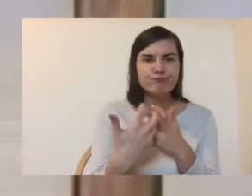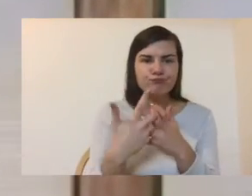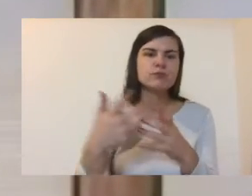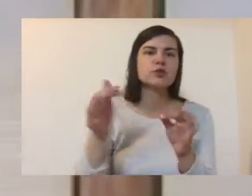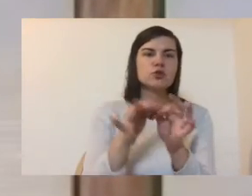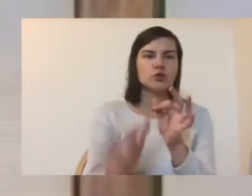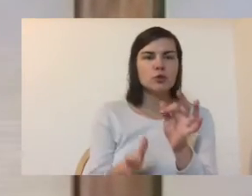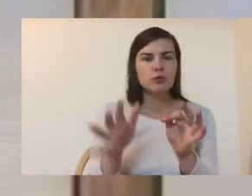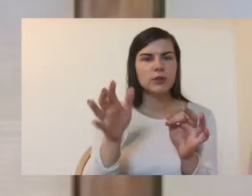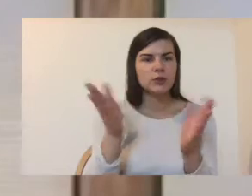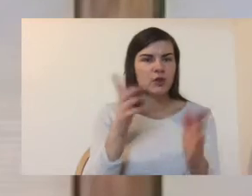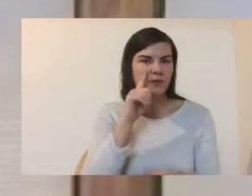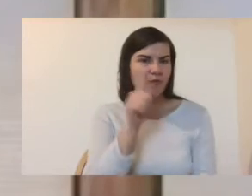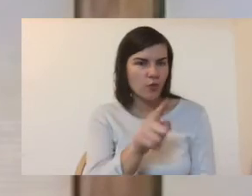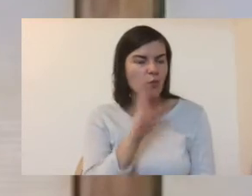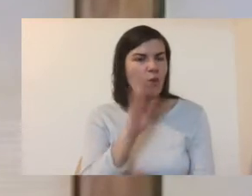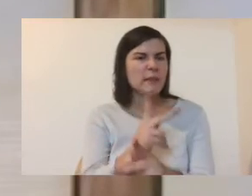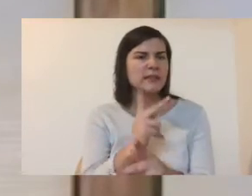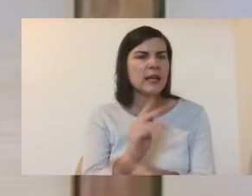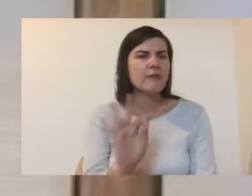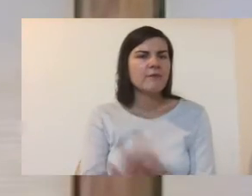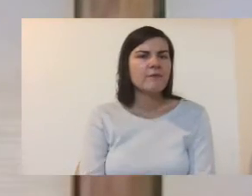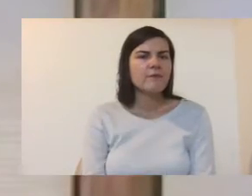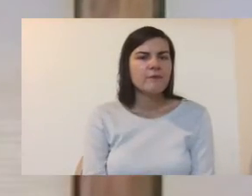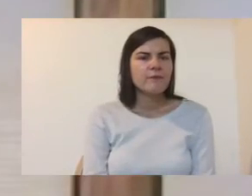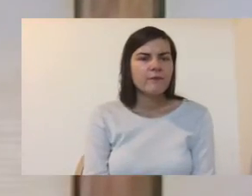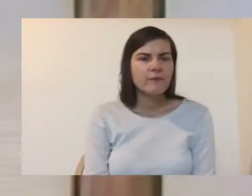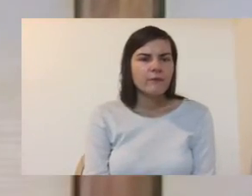too, and that would be all taken care of.